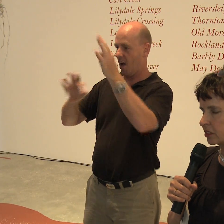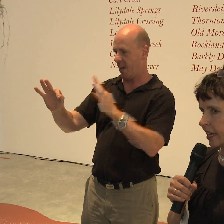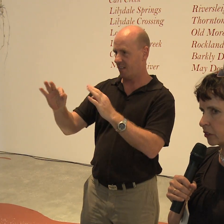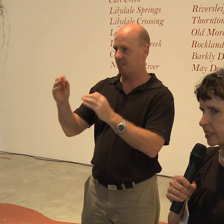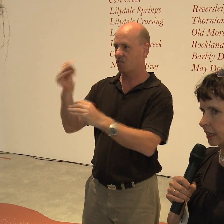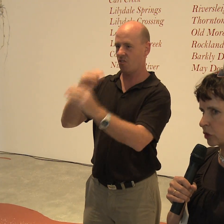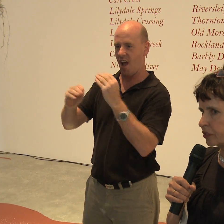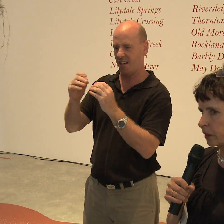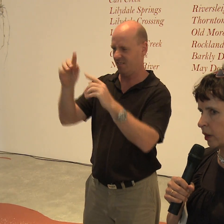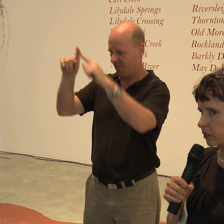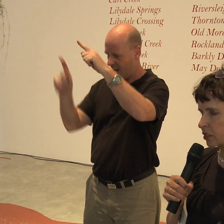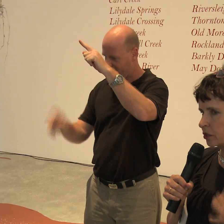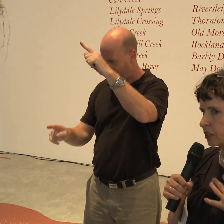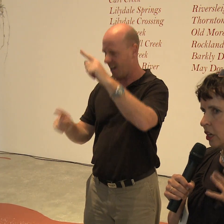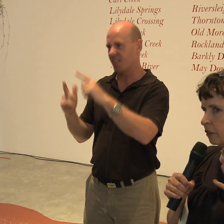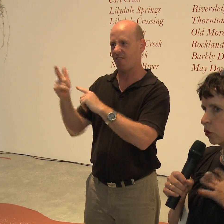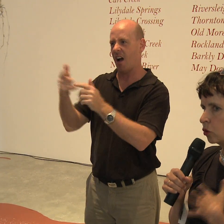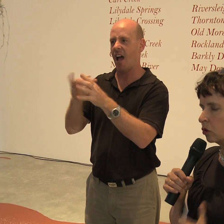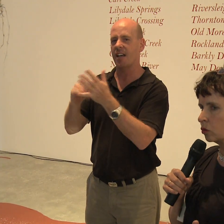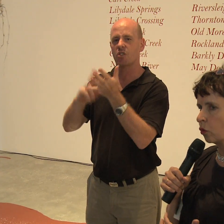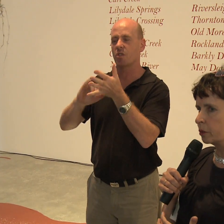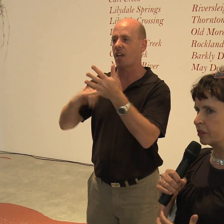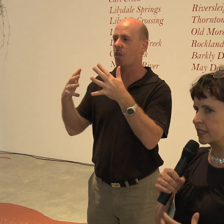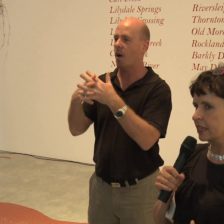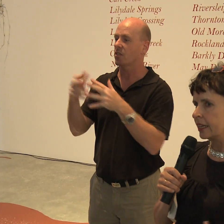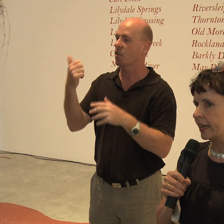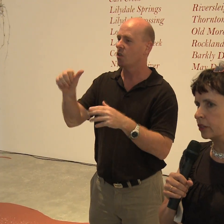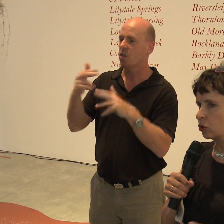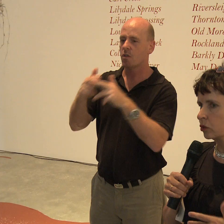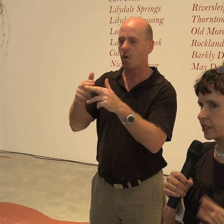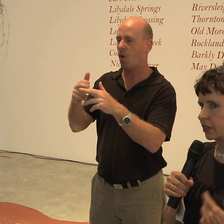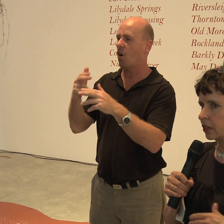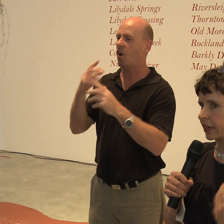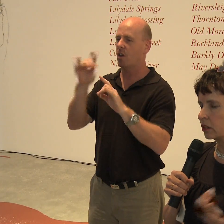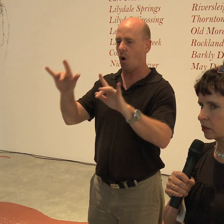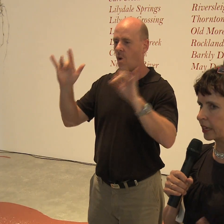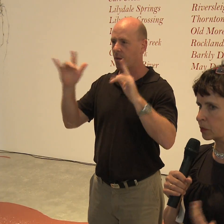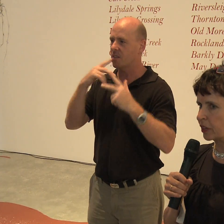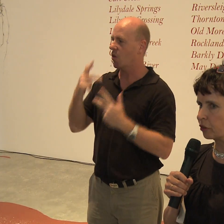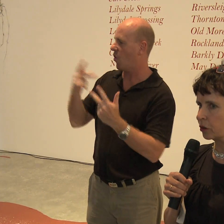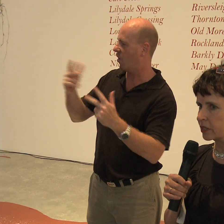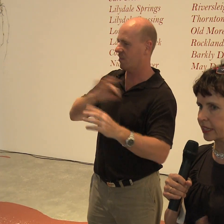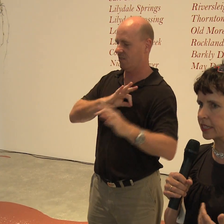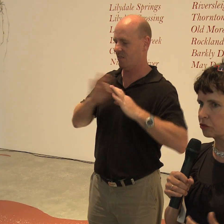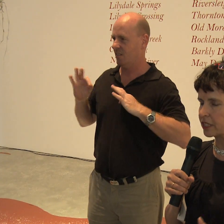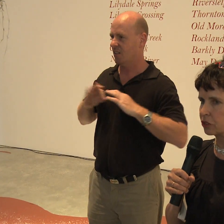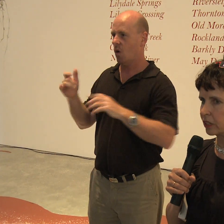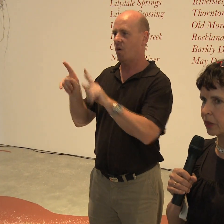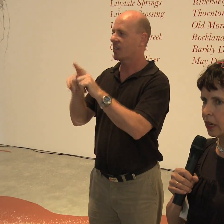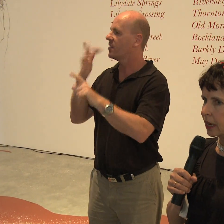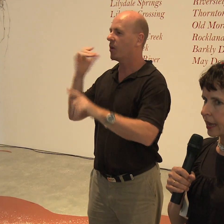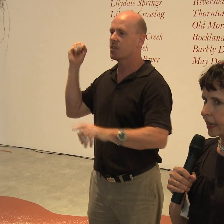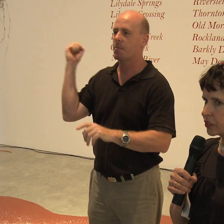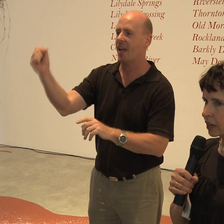far down as New South Wales, used for ornaments and also like spear throwers, etc.,